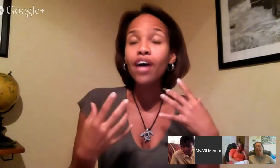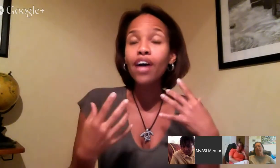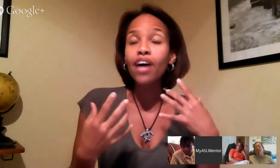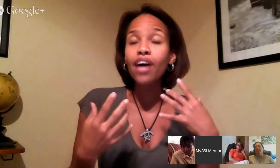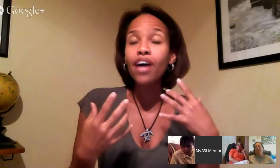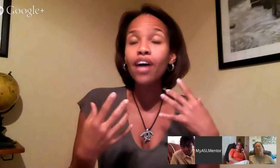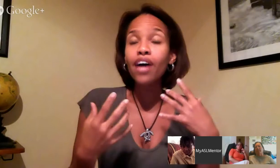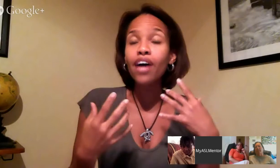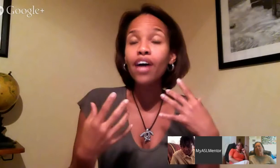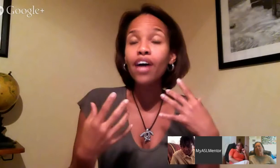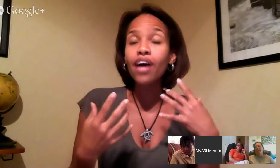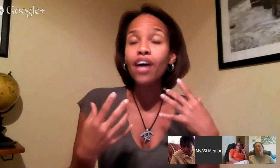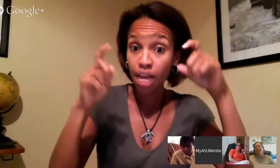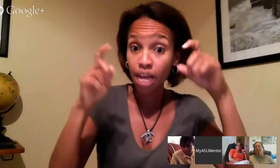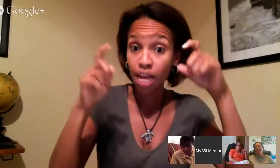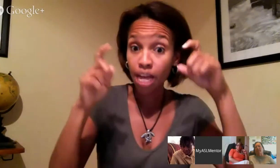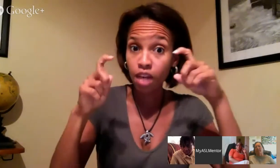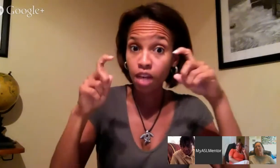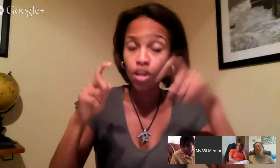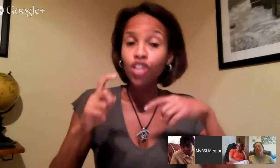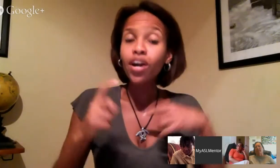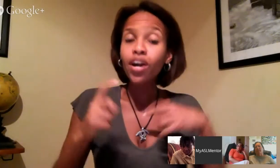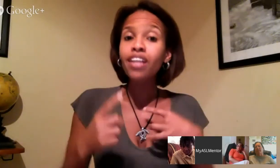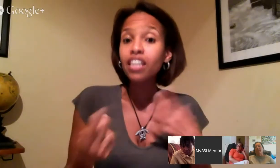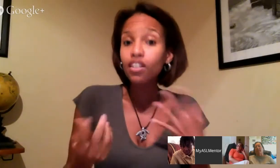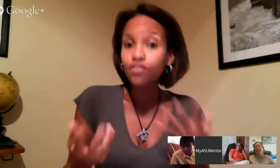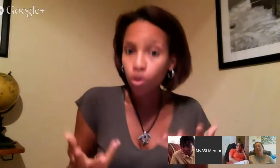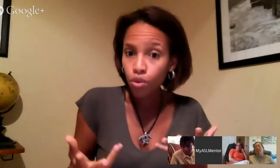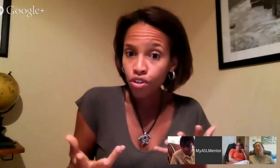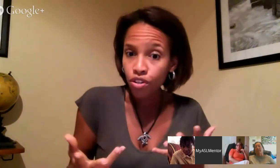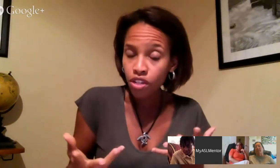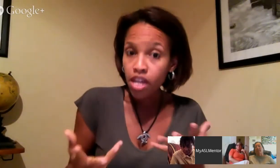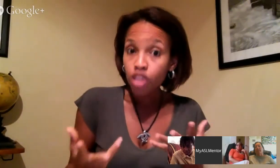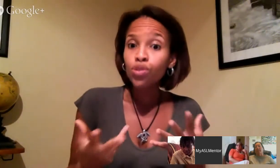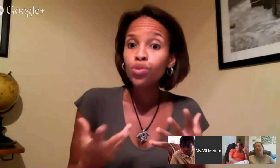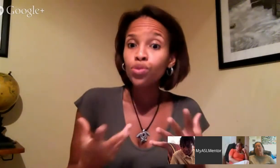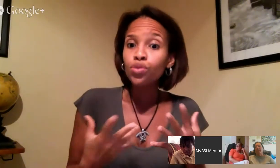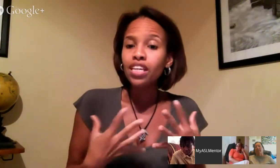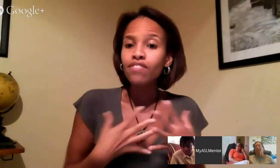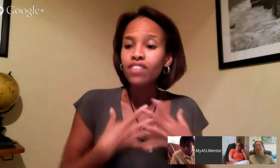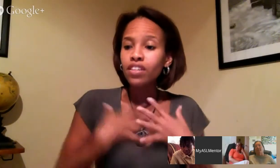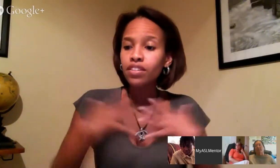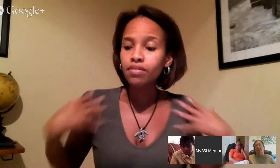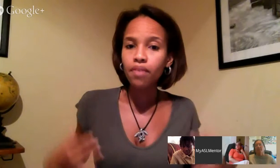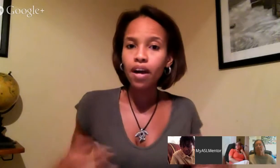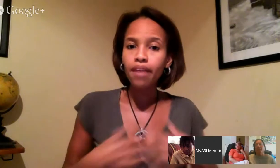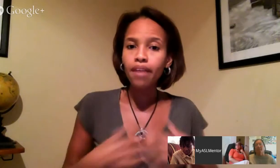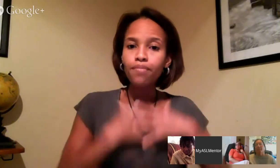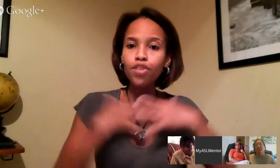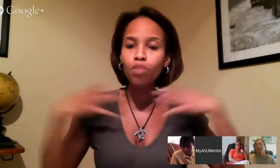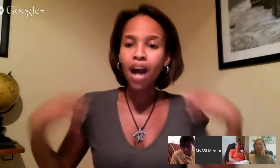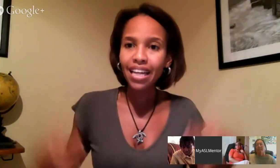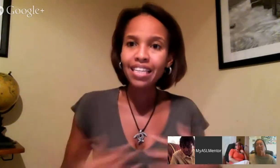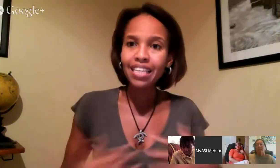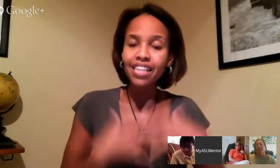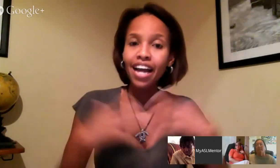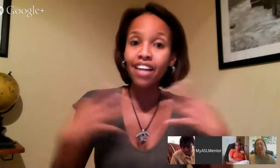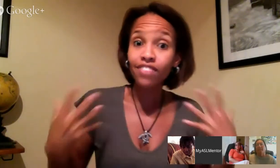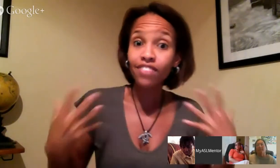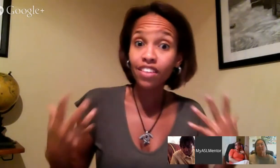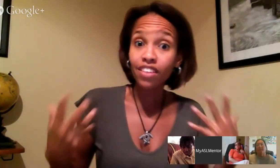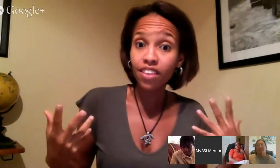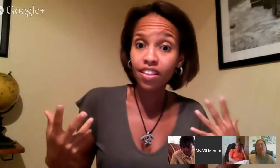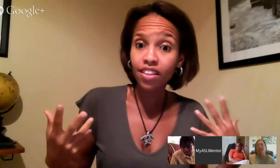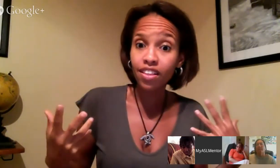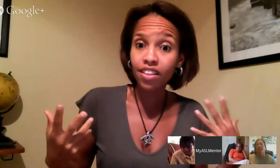as you're saying it and you have your eyebrows up, you're kind of leaning forward to give your body is kind of